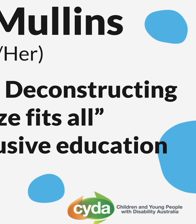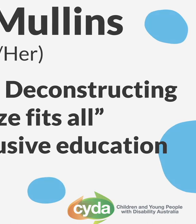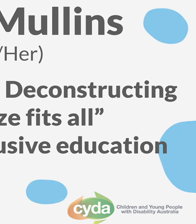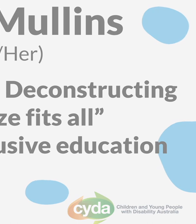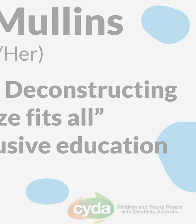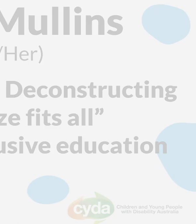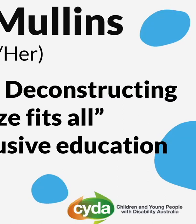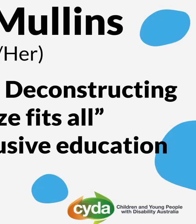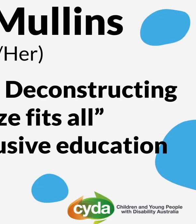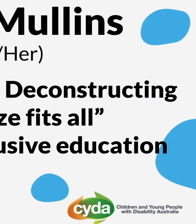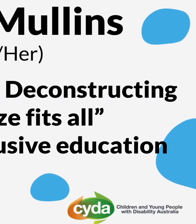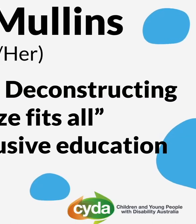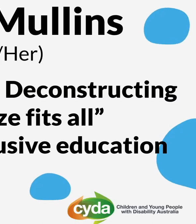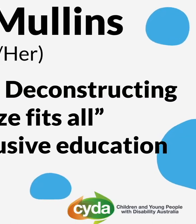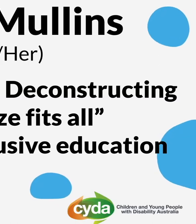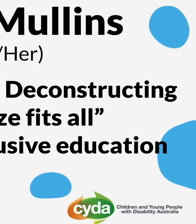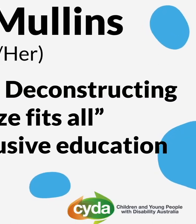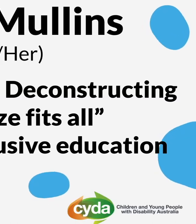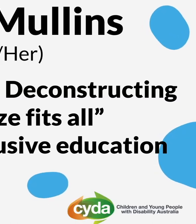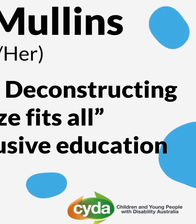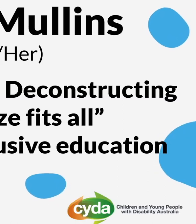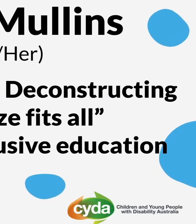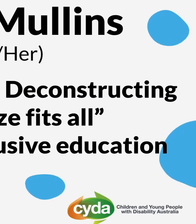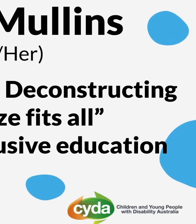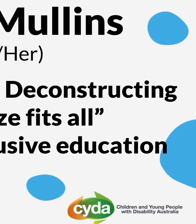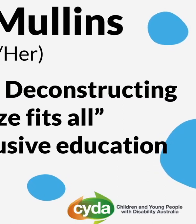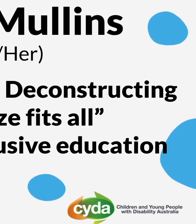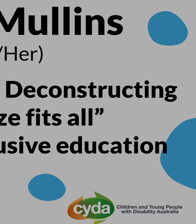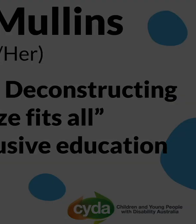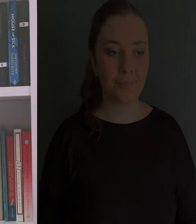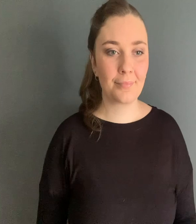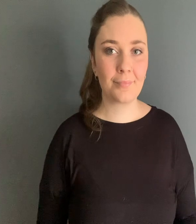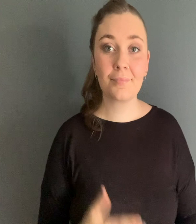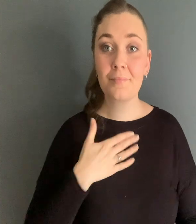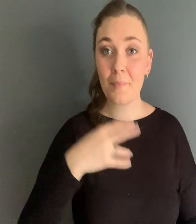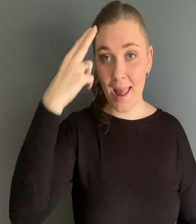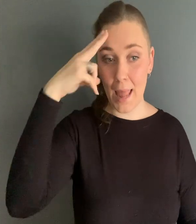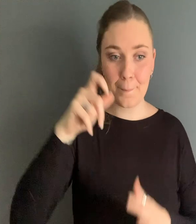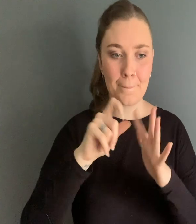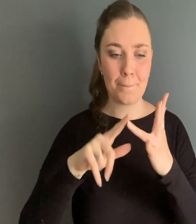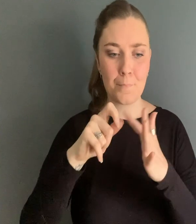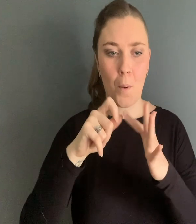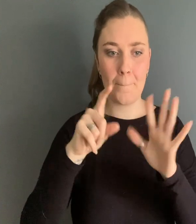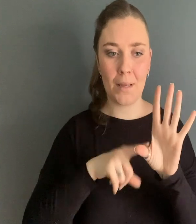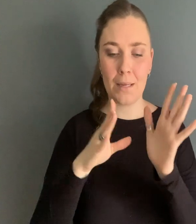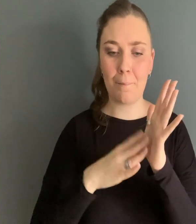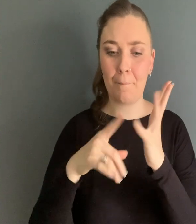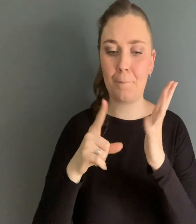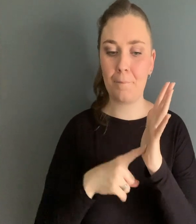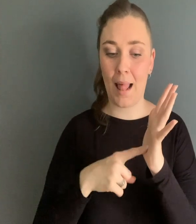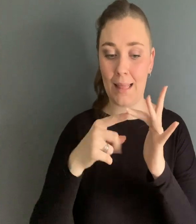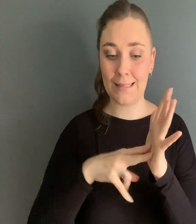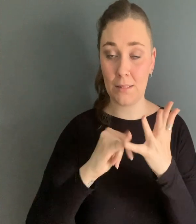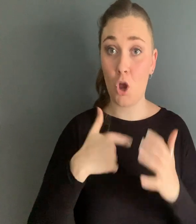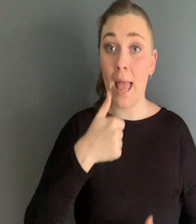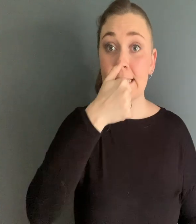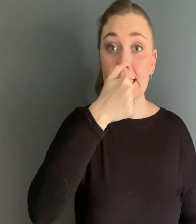-size-fits-all approach in inclusive education. My name is Poppy Mullins, I am